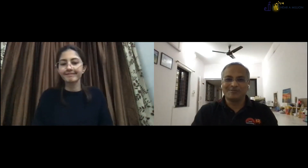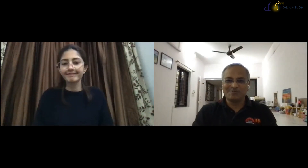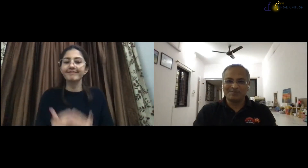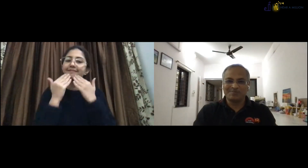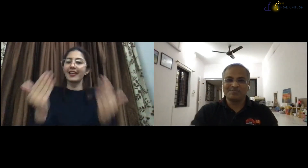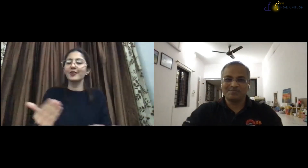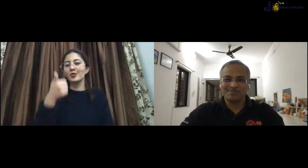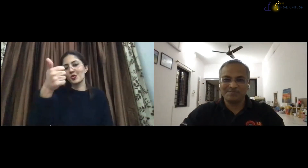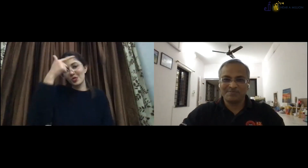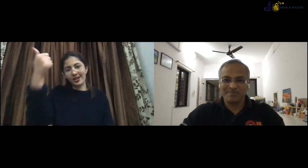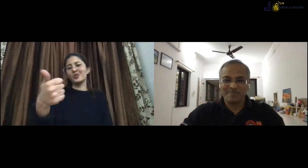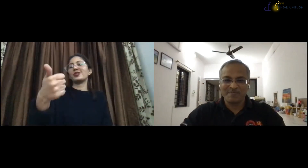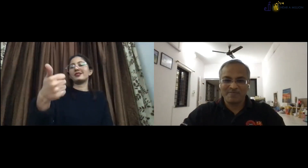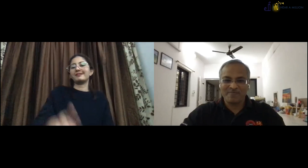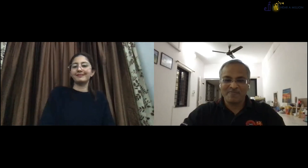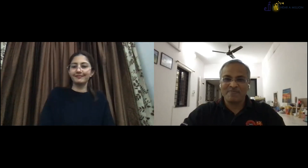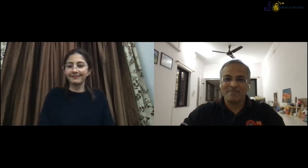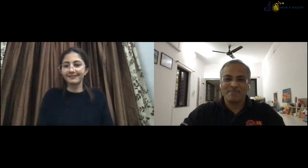good luck.